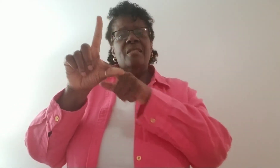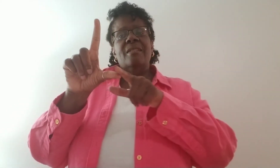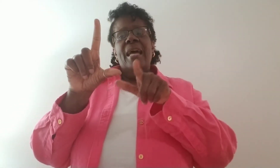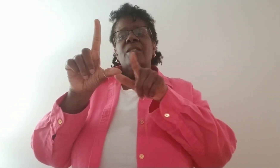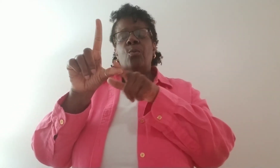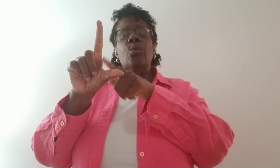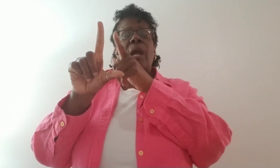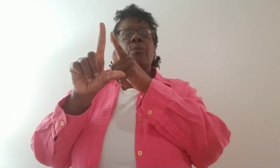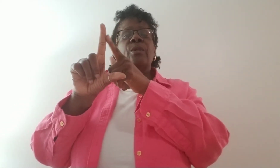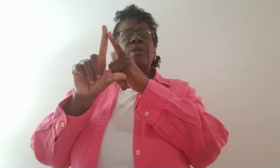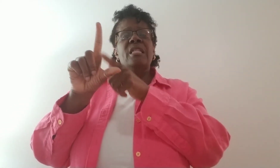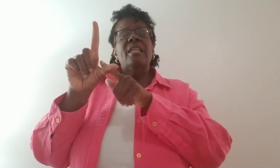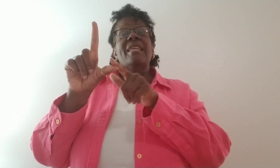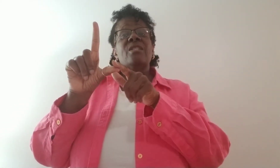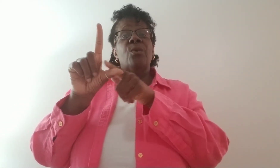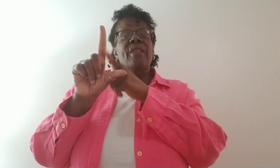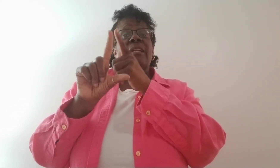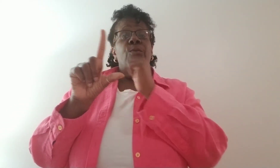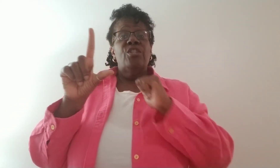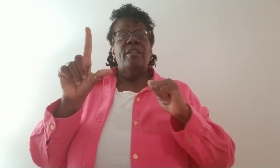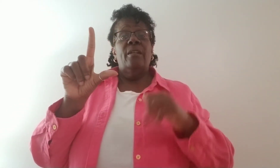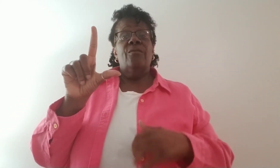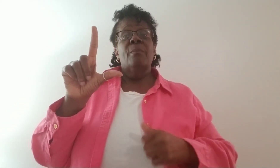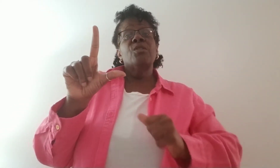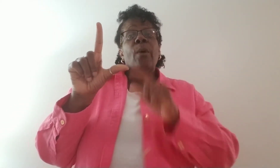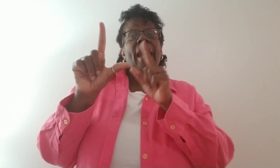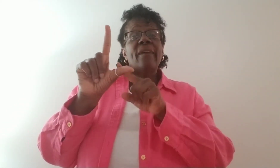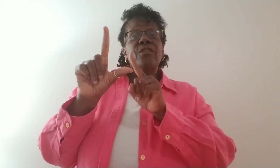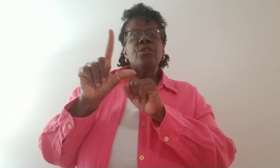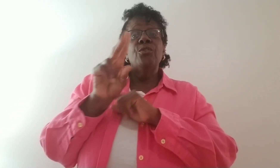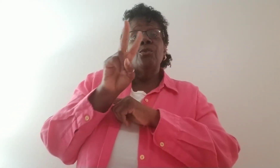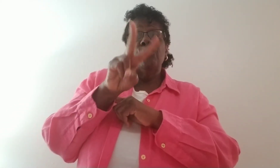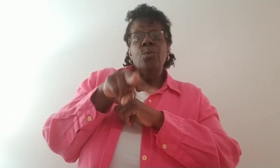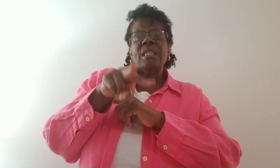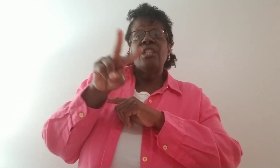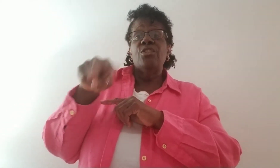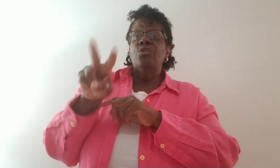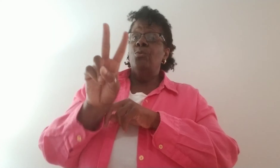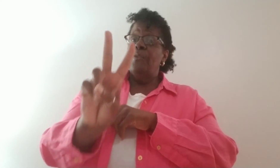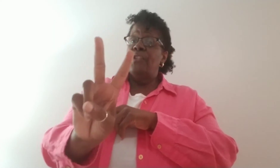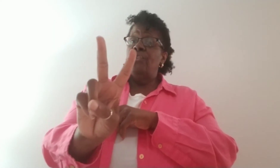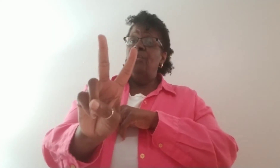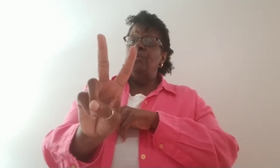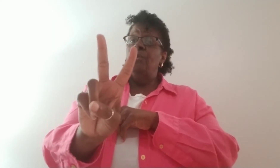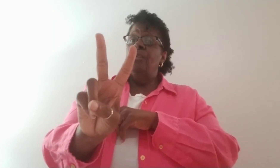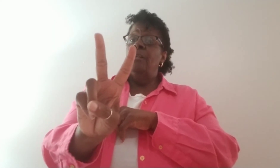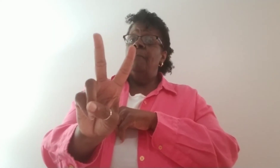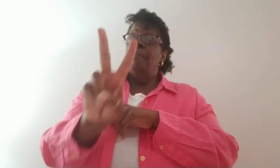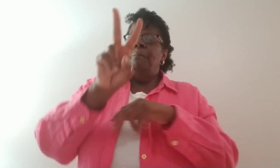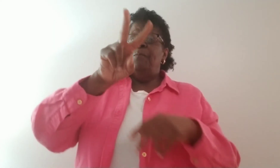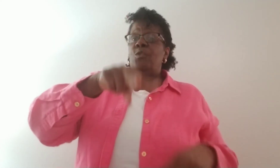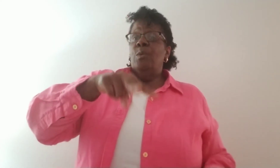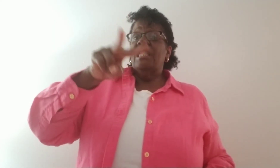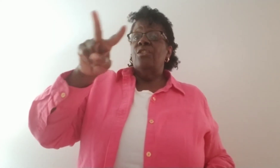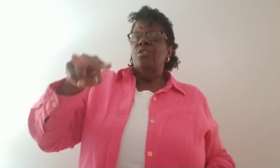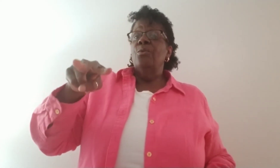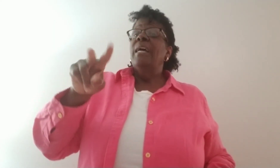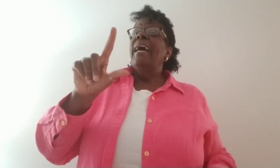that's where I read recently, that's where that originated from. So after you do 22 with the 2, 22,